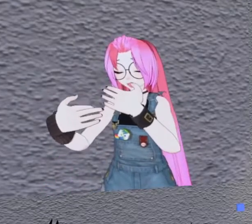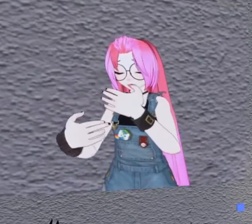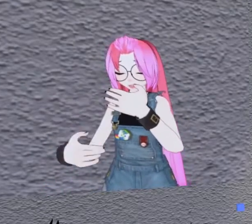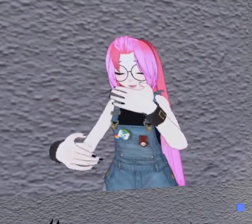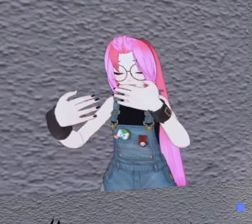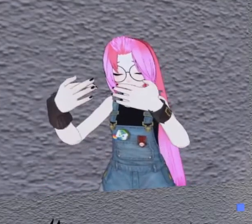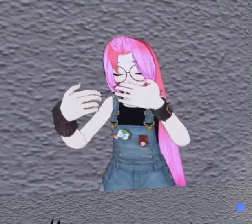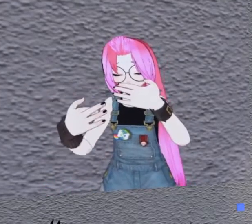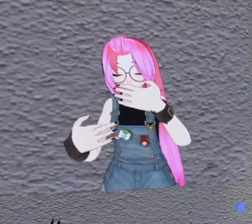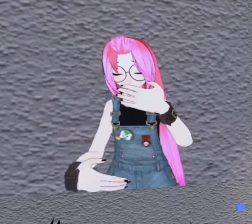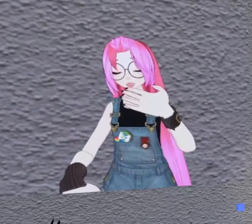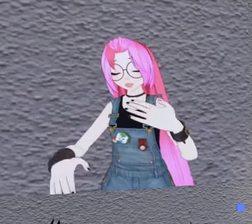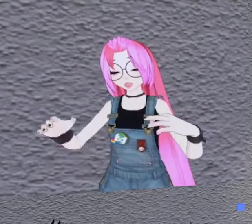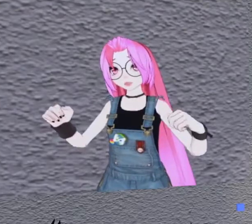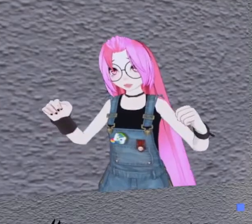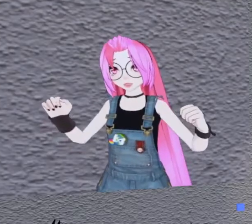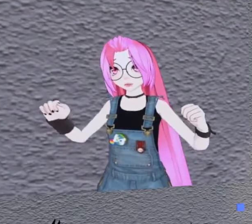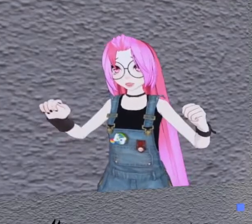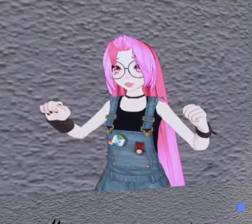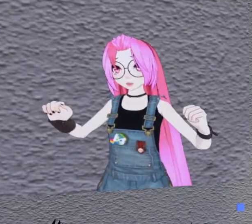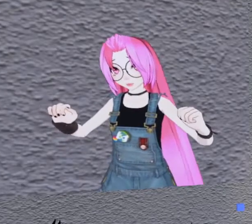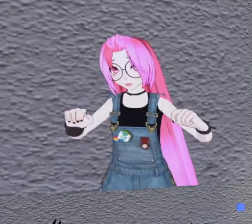just for blood is like that, yeah.